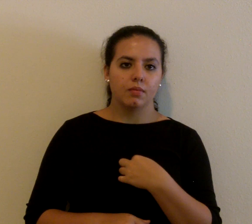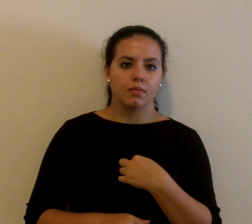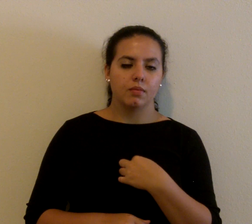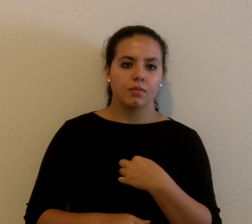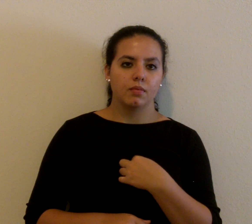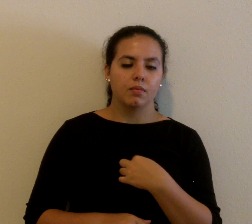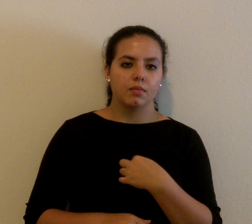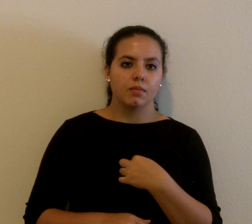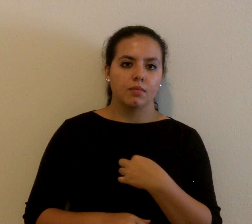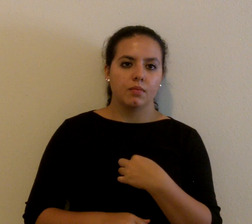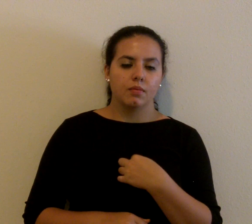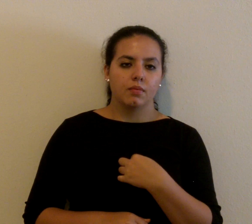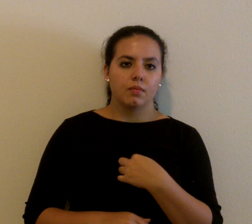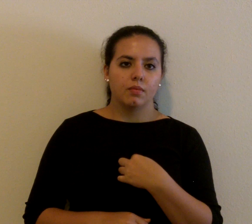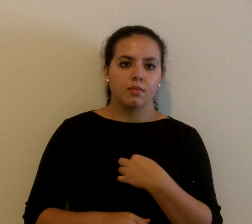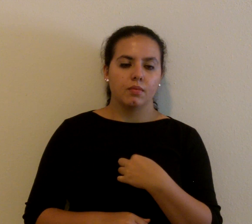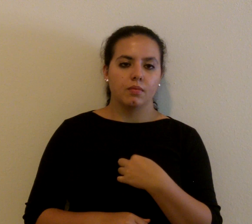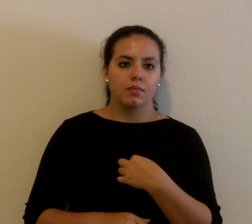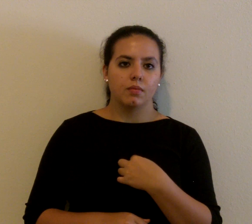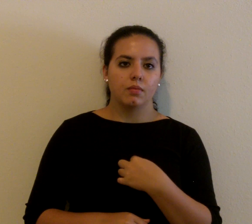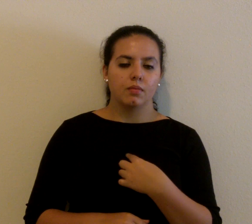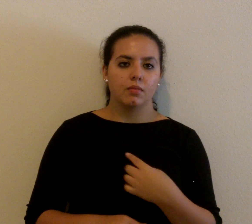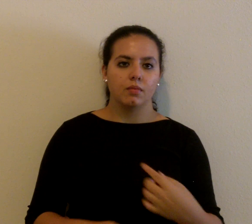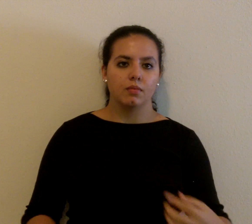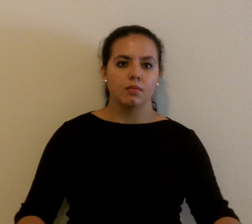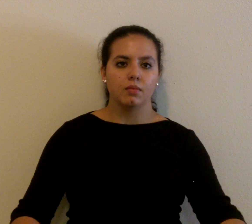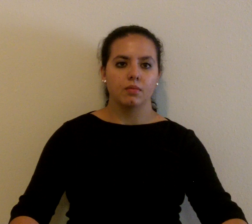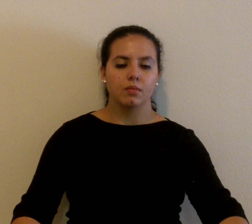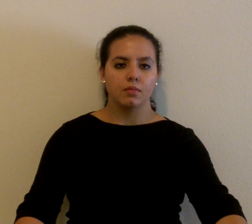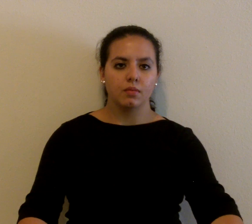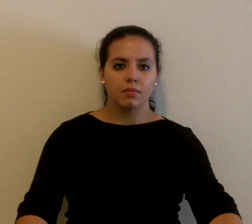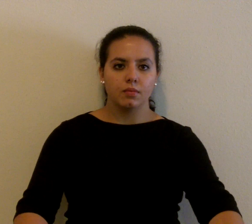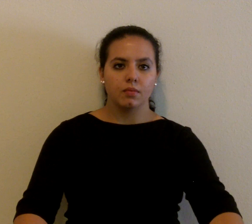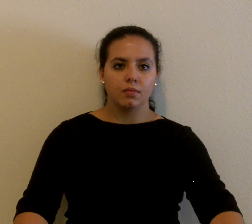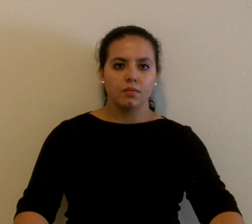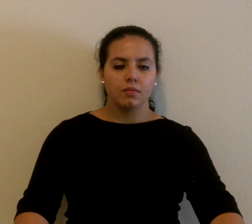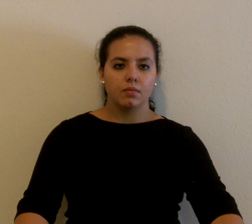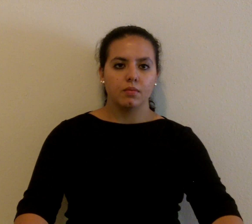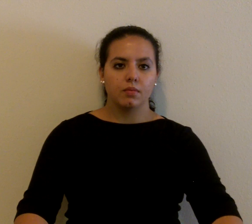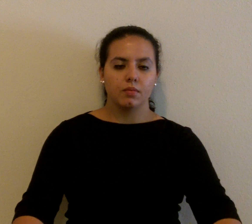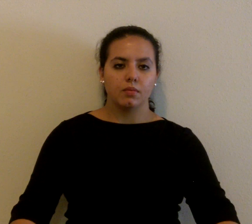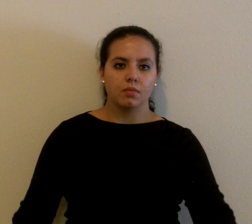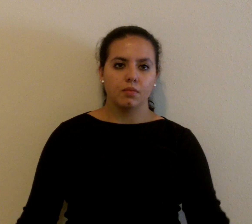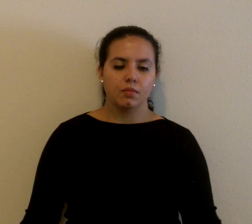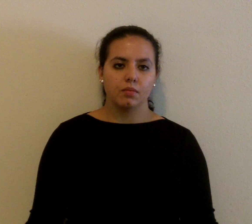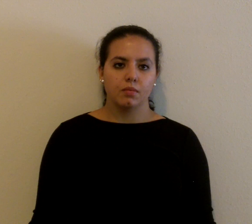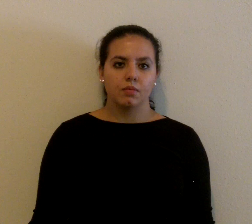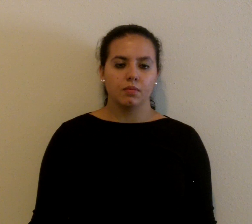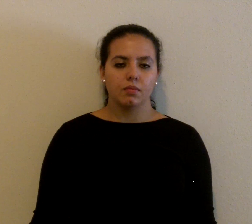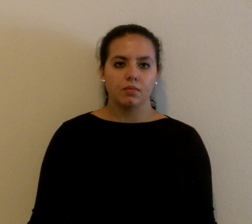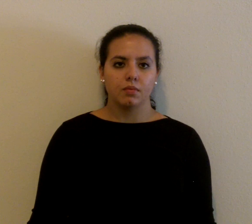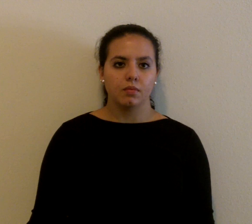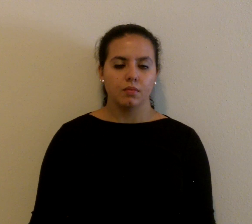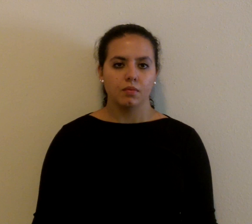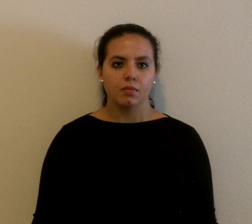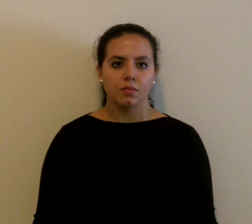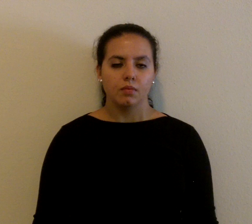So that's where our signs start incorporating so many of the other words